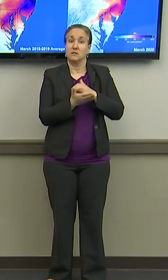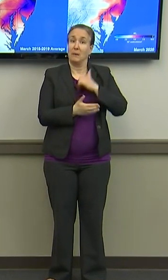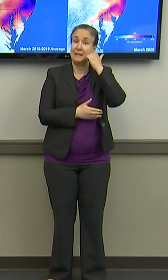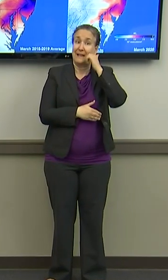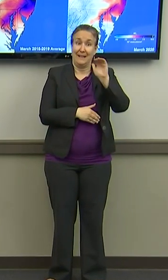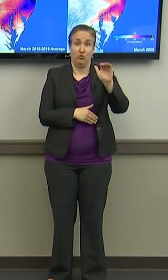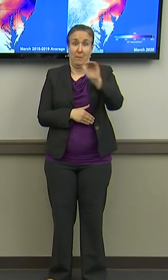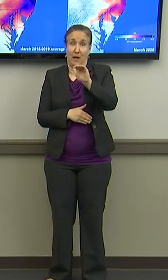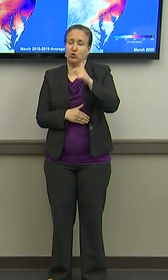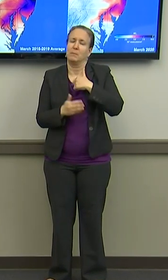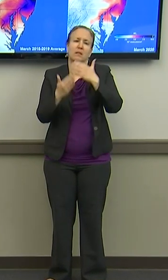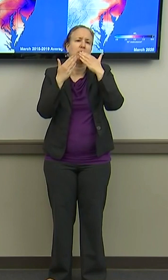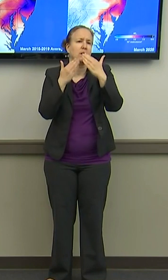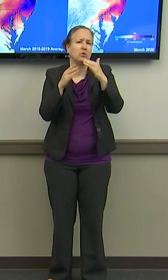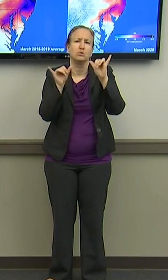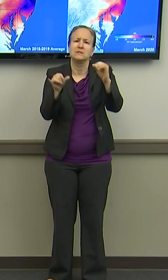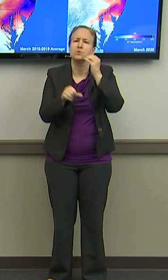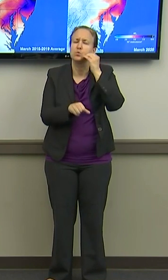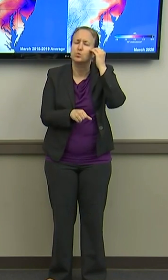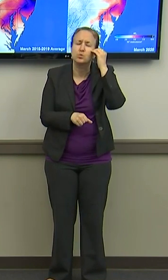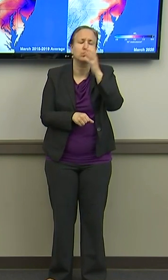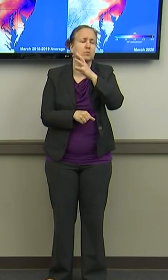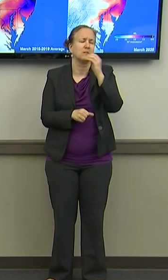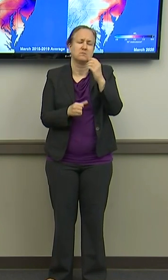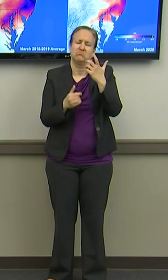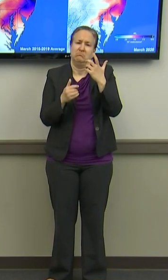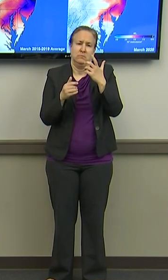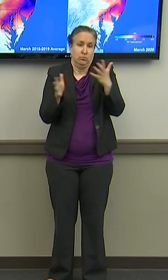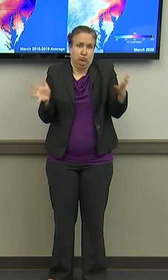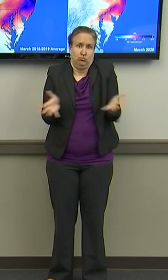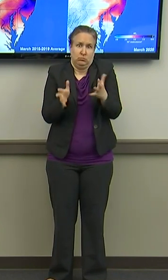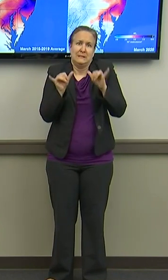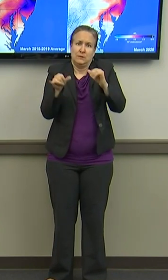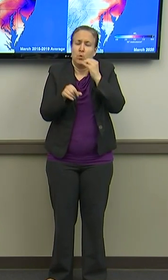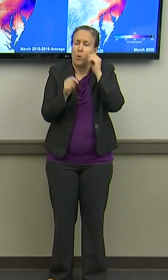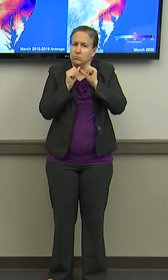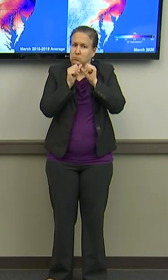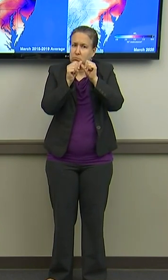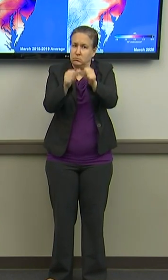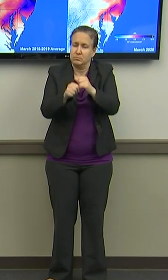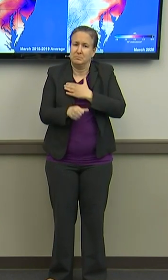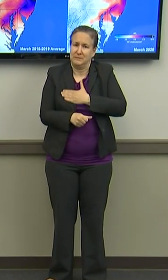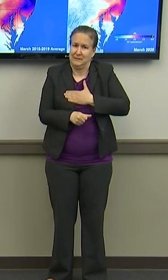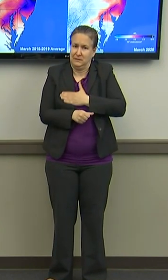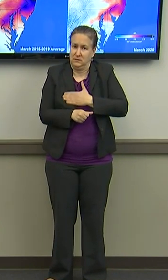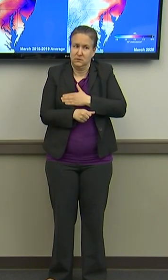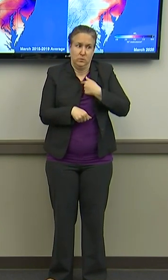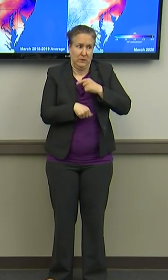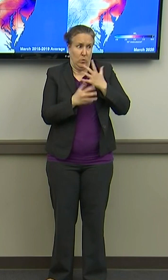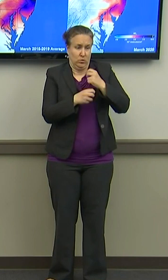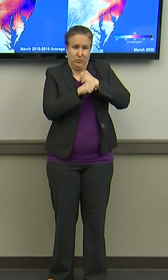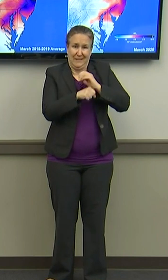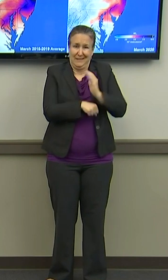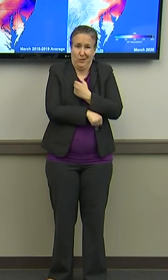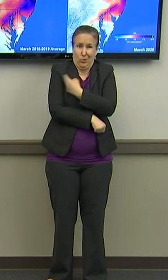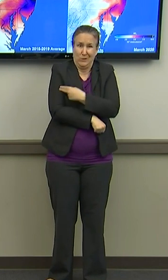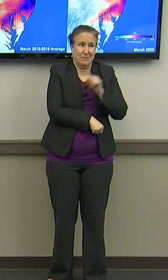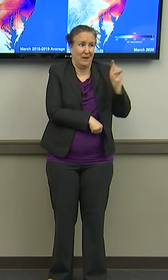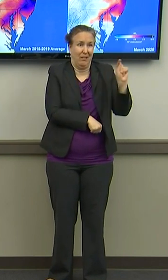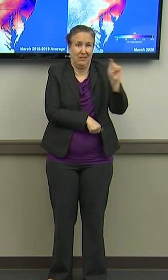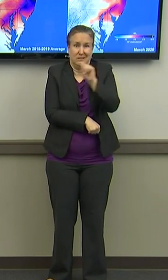reminder to thank you for staying home and to urge you to continue to stay home as we work to protect our hospitals. We